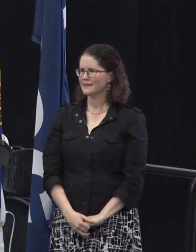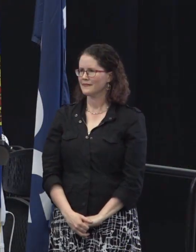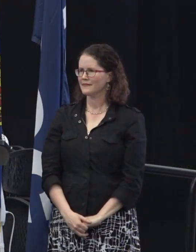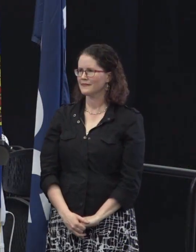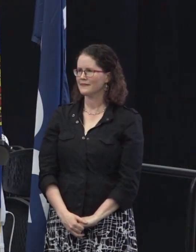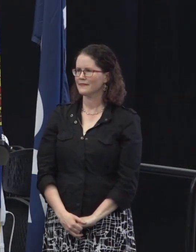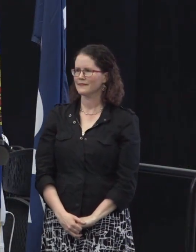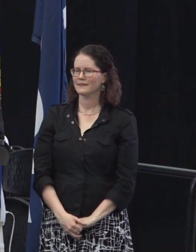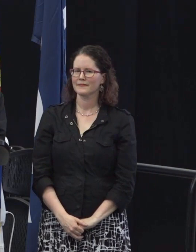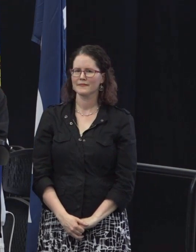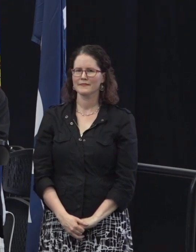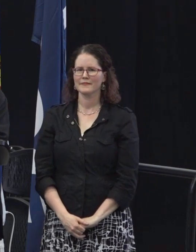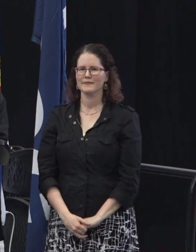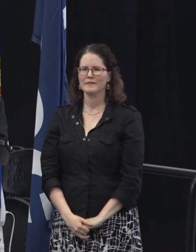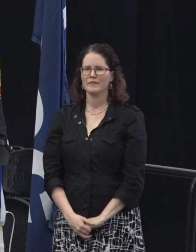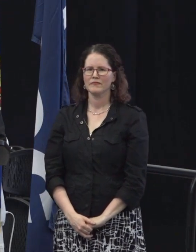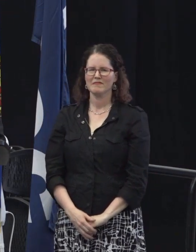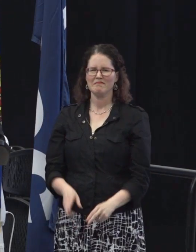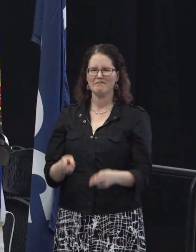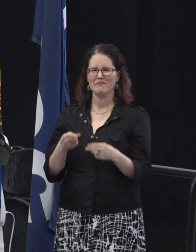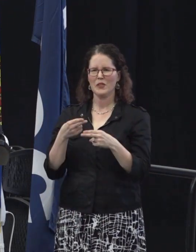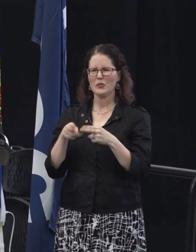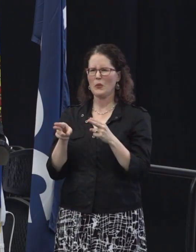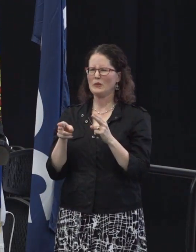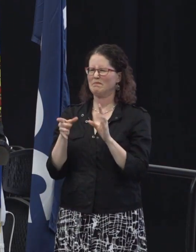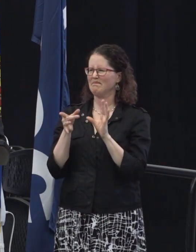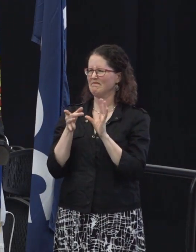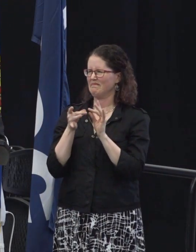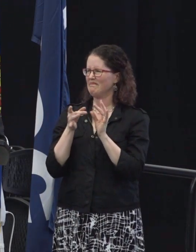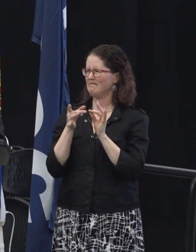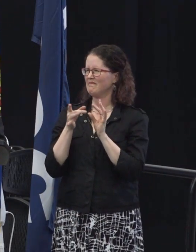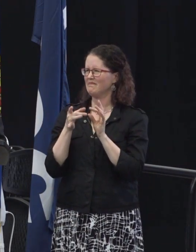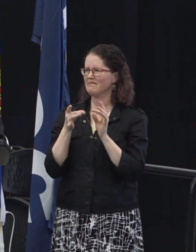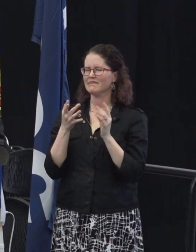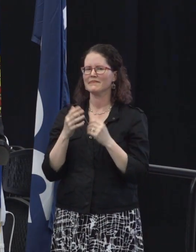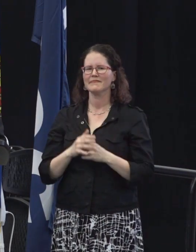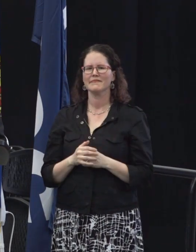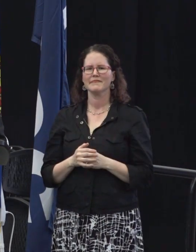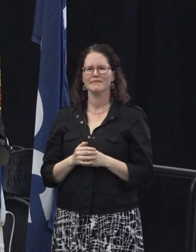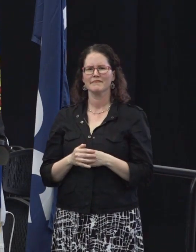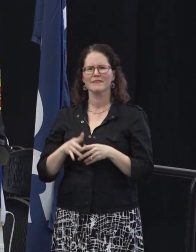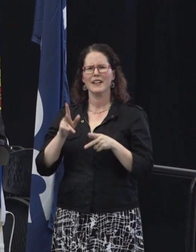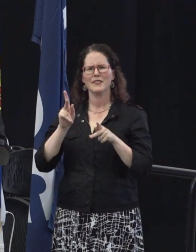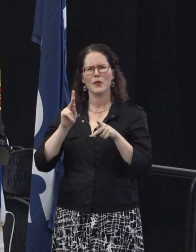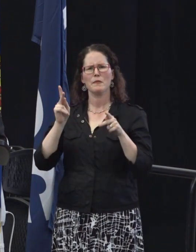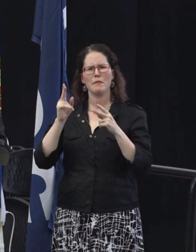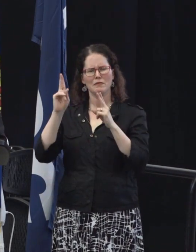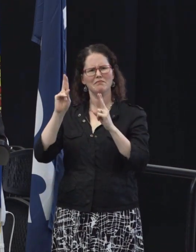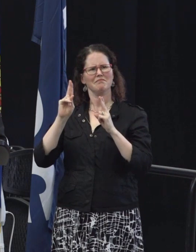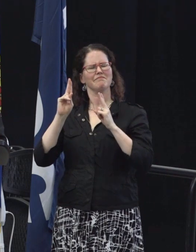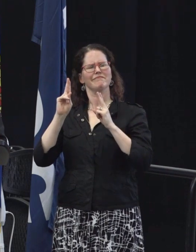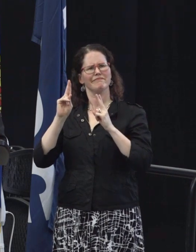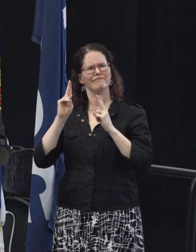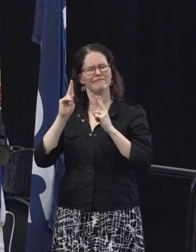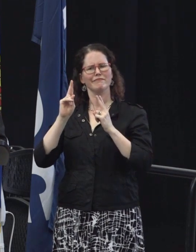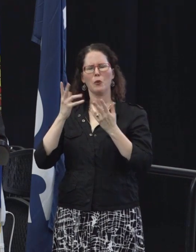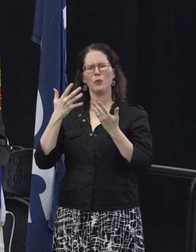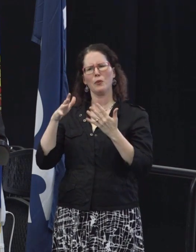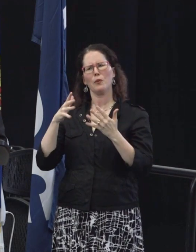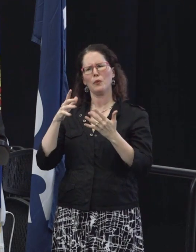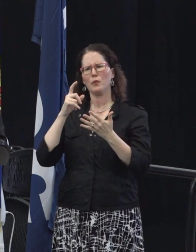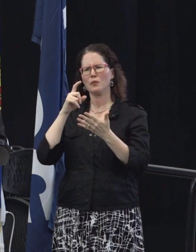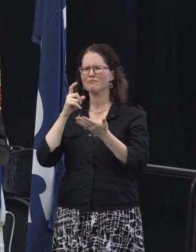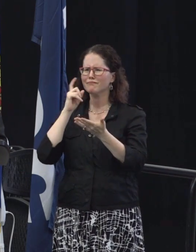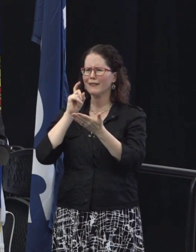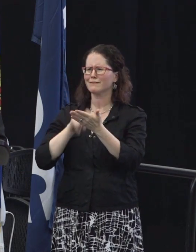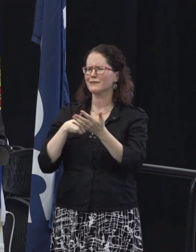I just want to take a few minutes to thank all those who were responsible for this recognition. I'm very grateful and